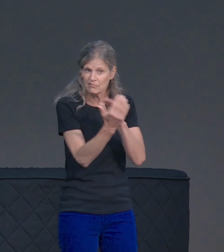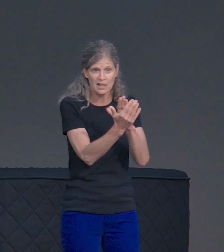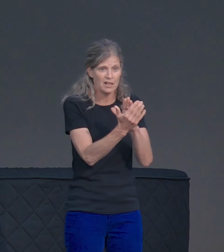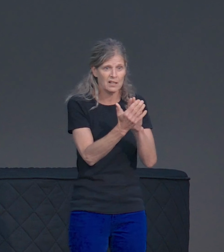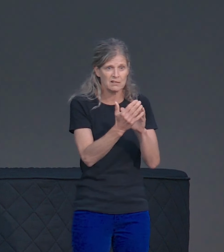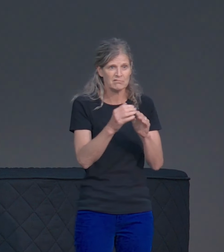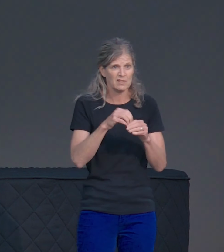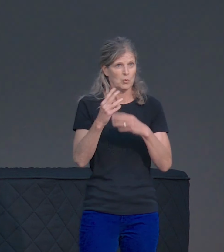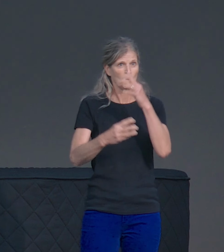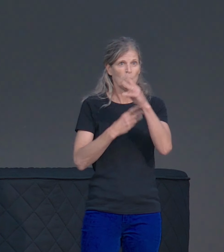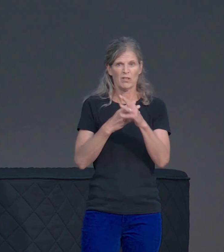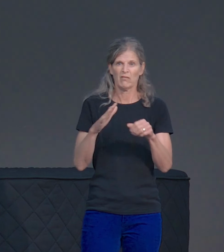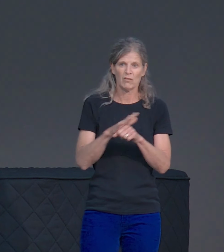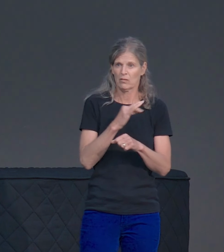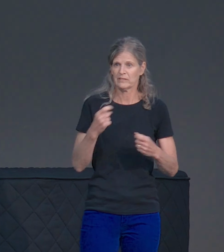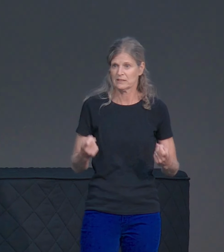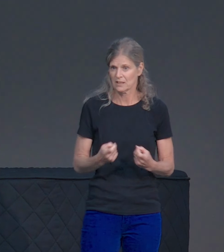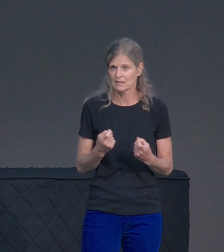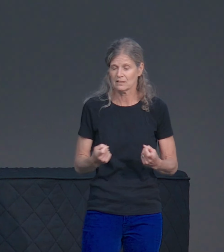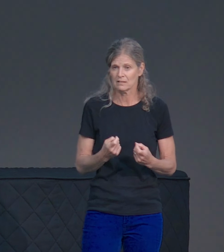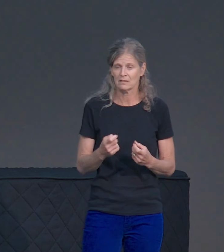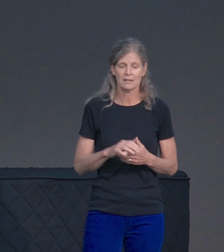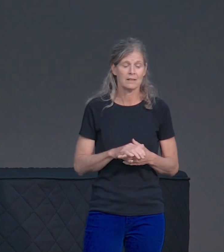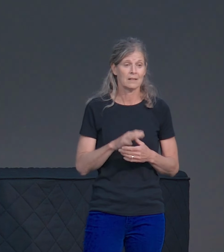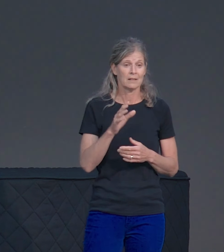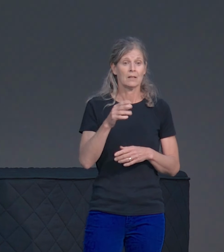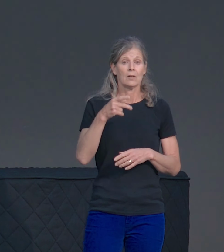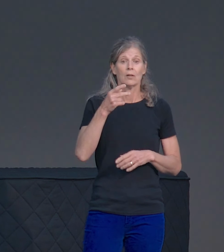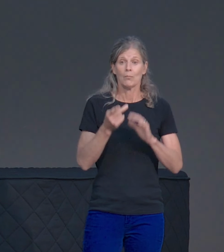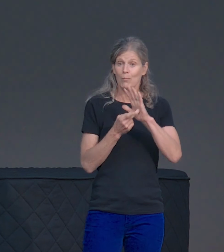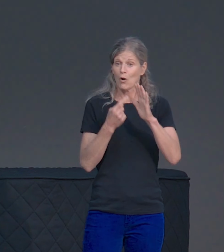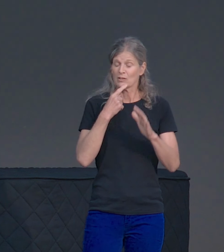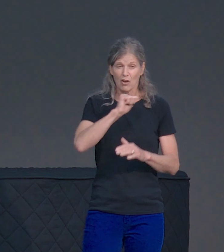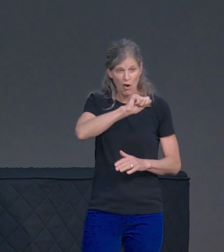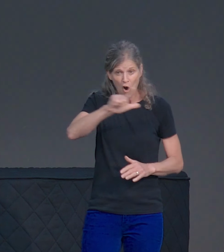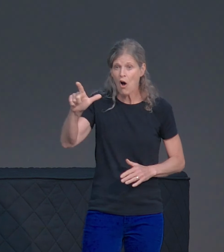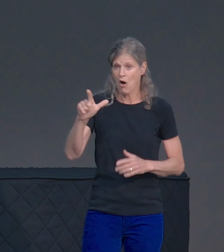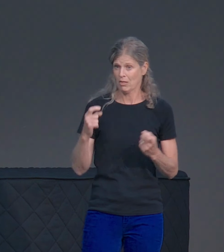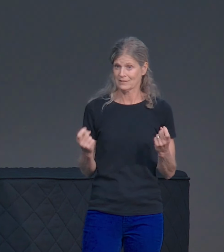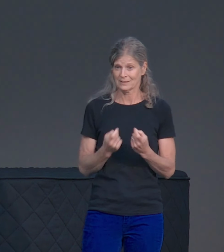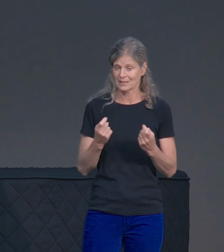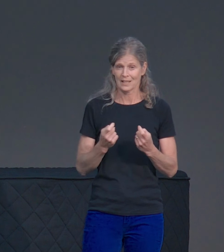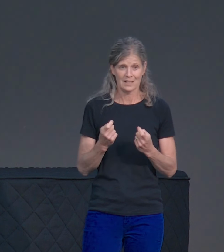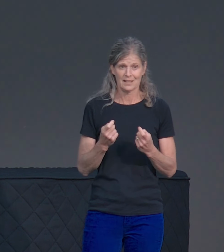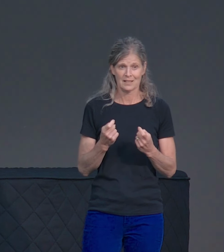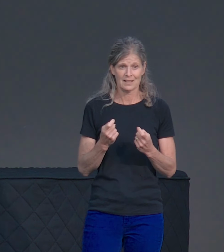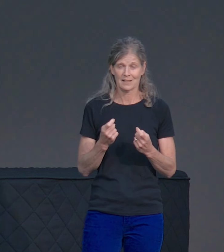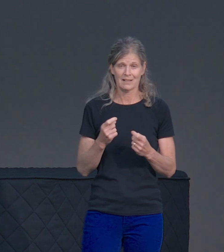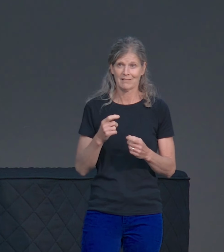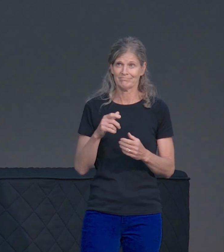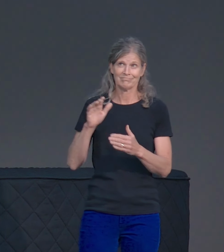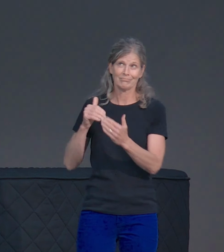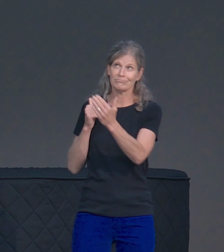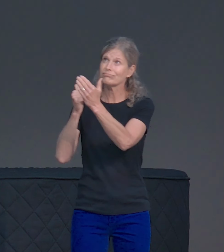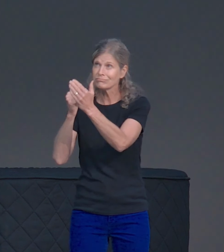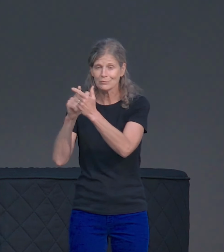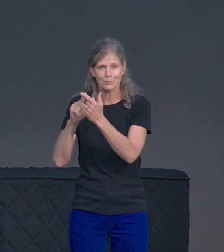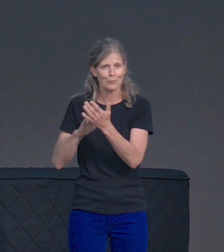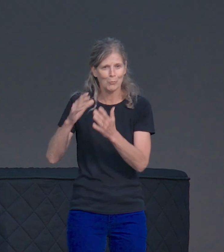in a fallen world. As Paul said in Romans, for all have sinned and fall short of the glory of God. And